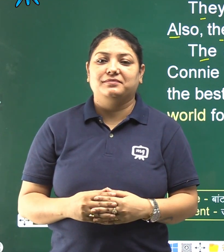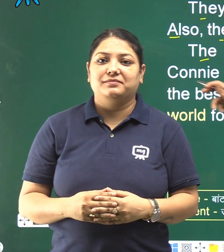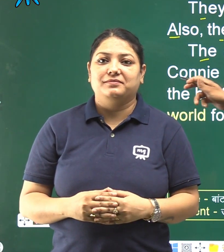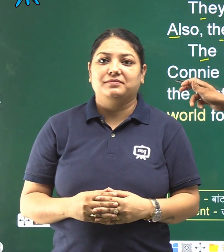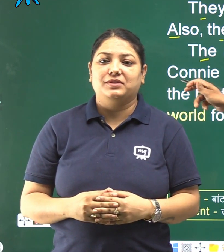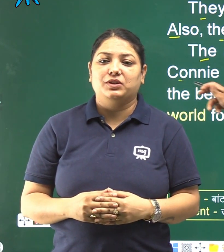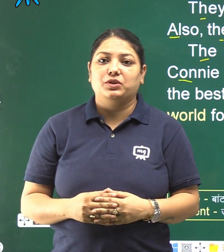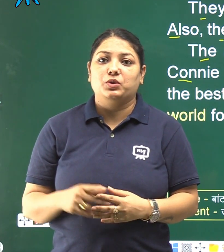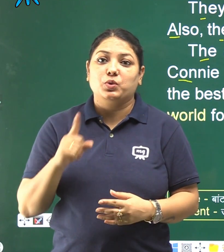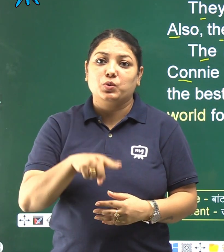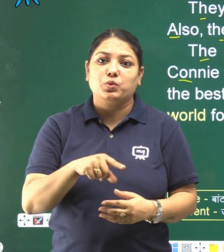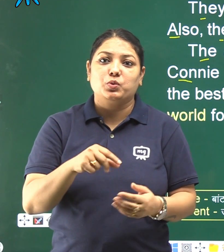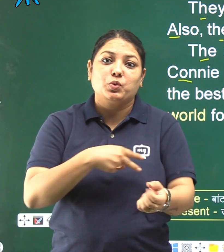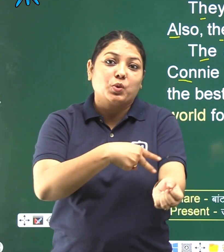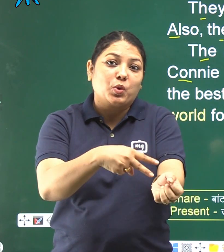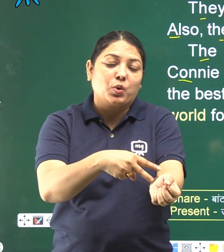to Connie